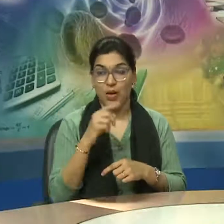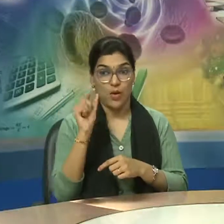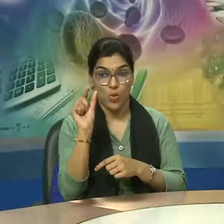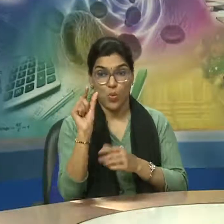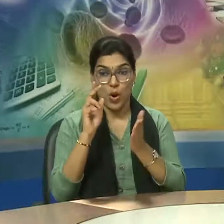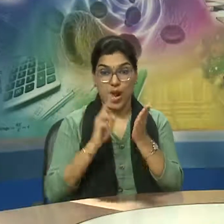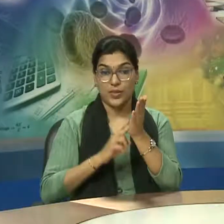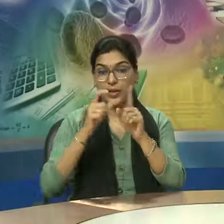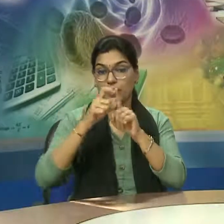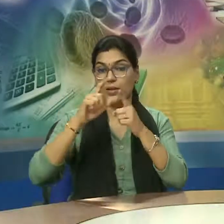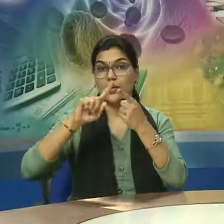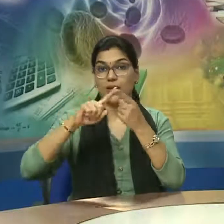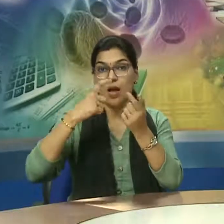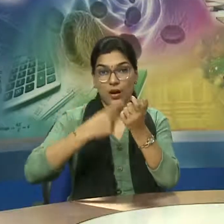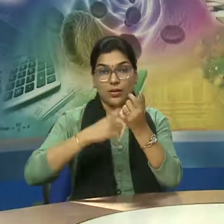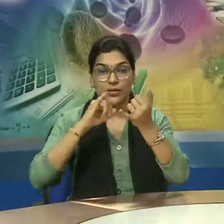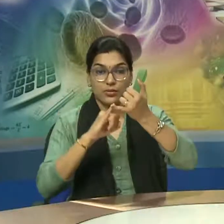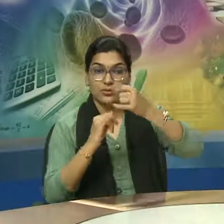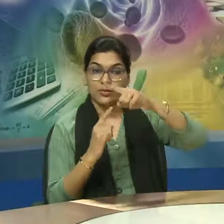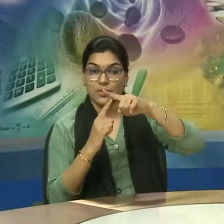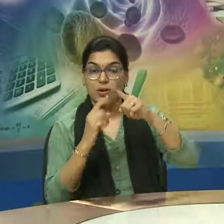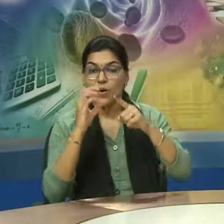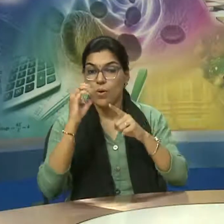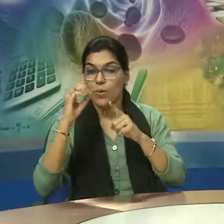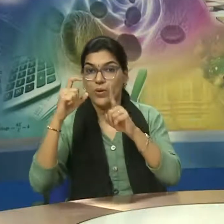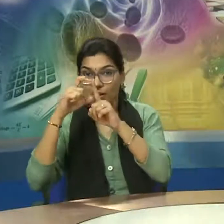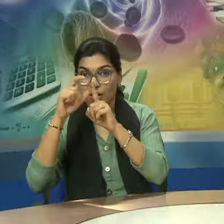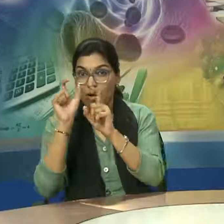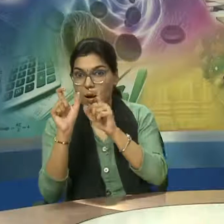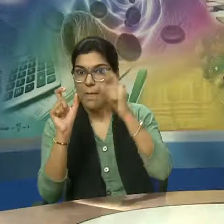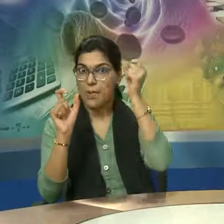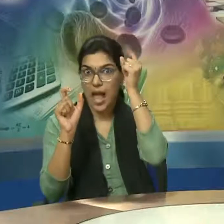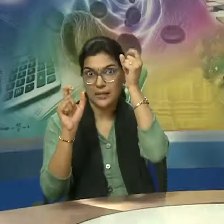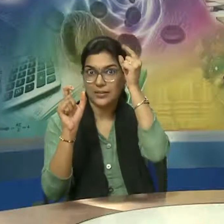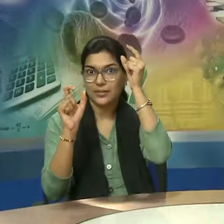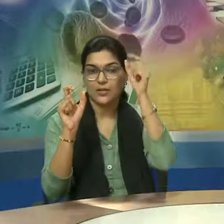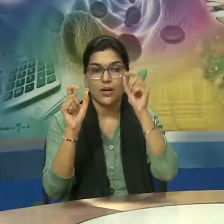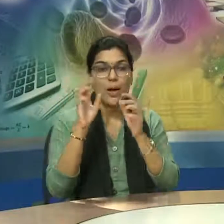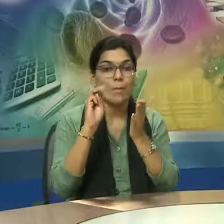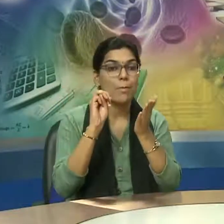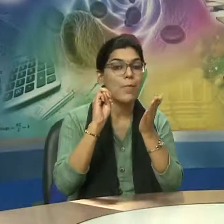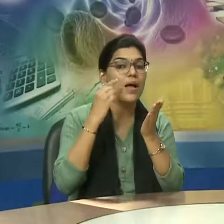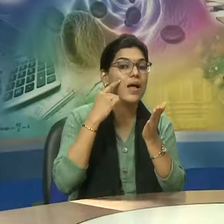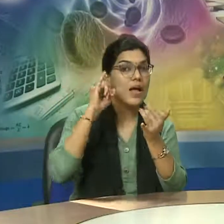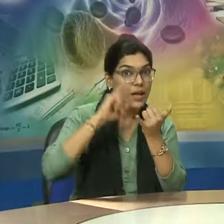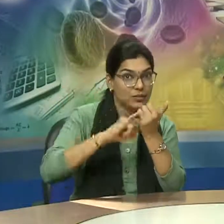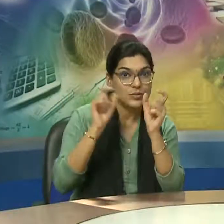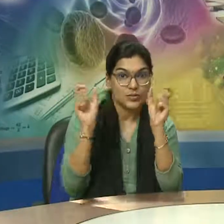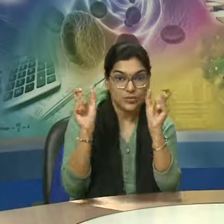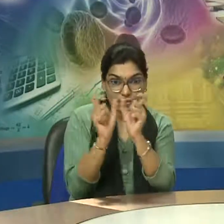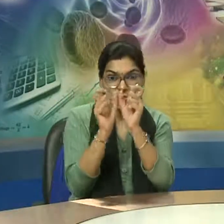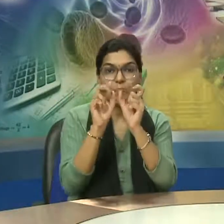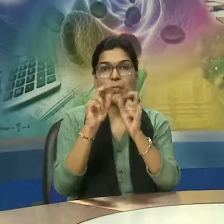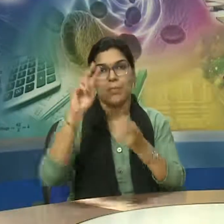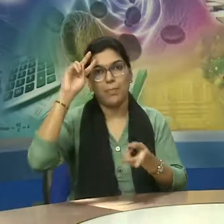Miss is the prefix which we have